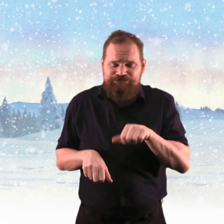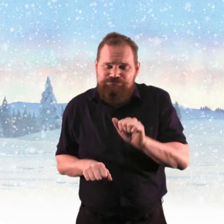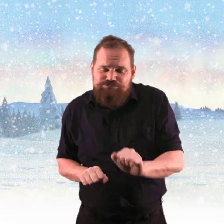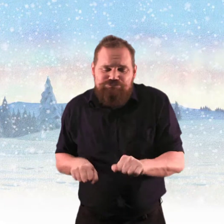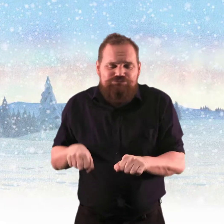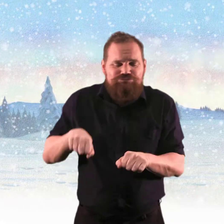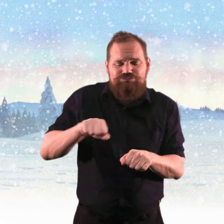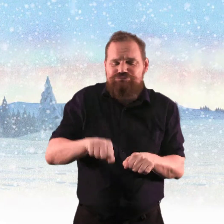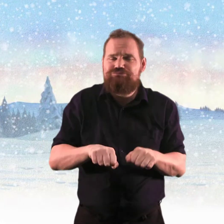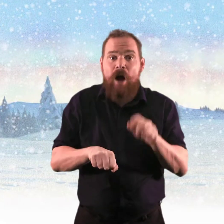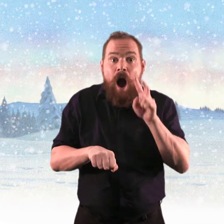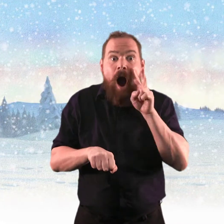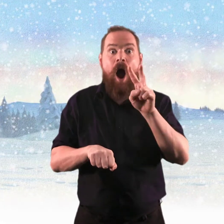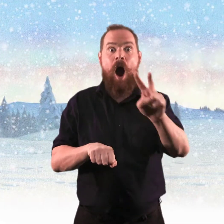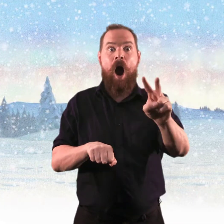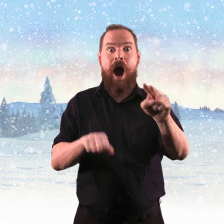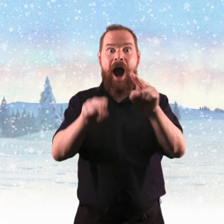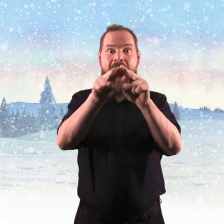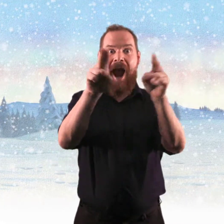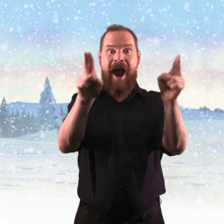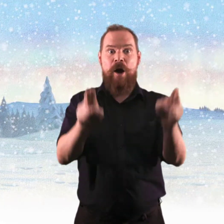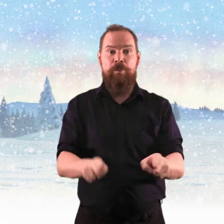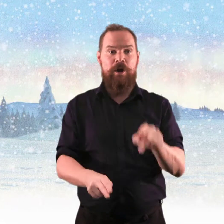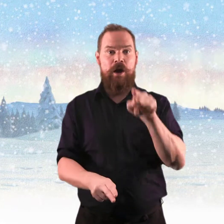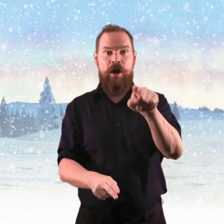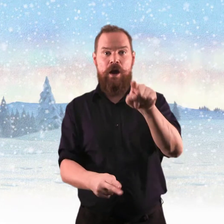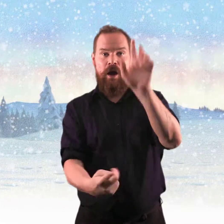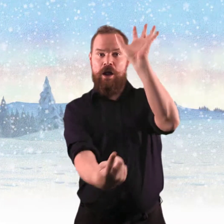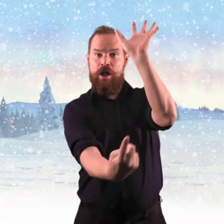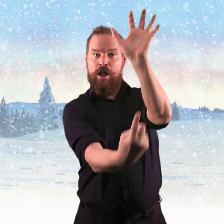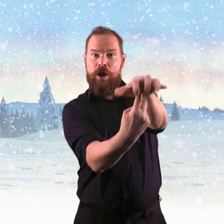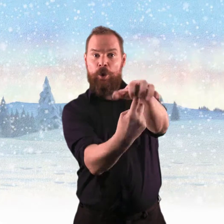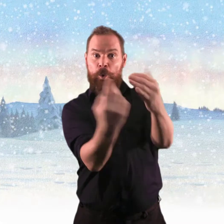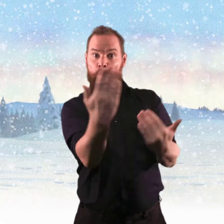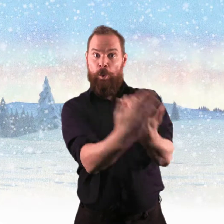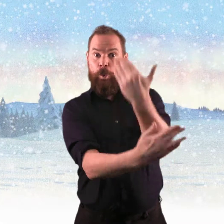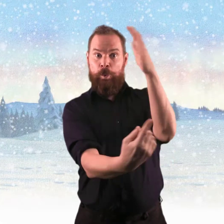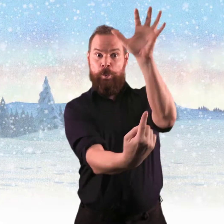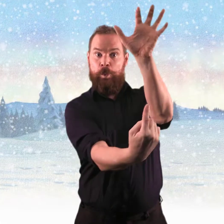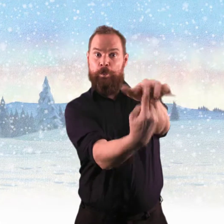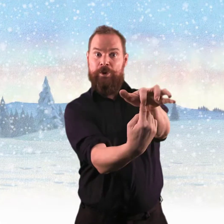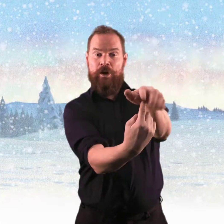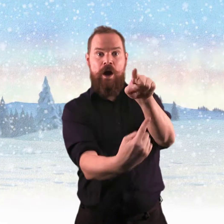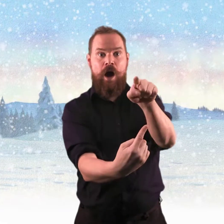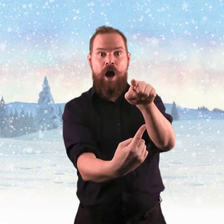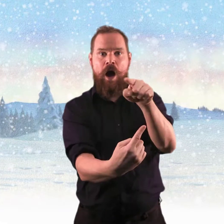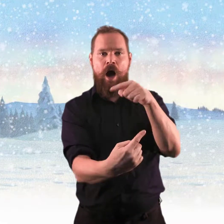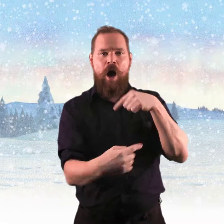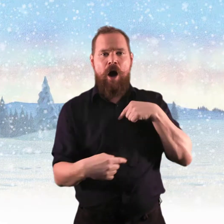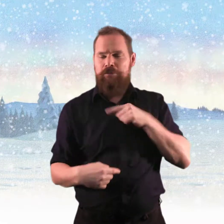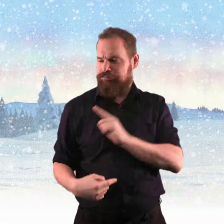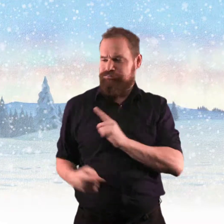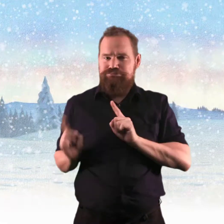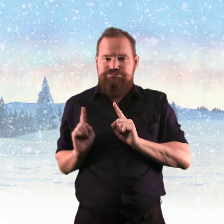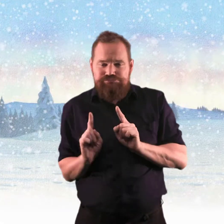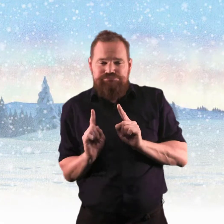Come on, called Billy to his old dog. We're here. Let's explore our new home. Wow, look at our new